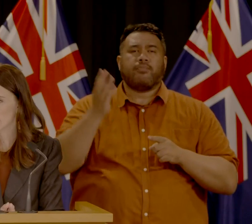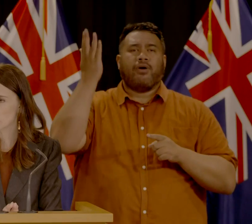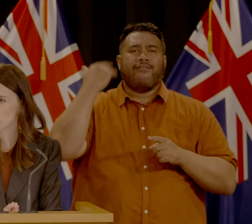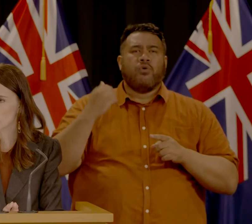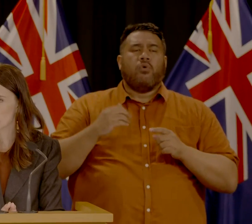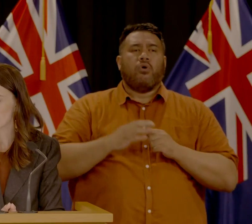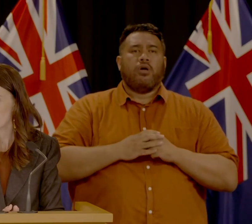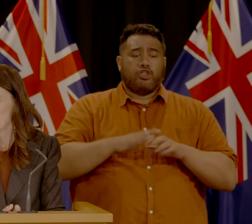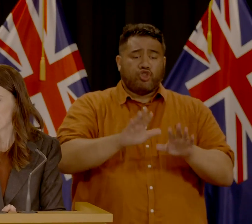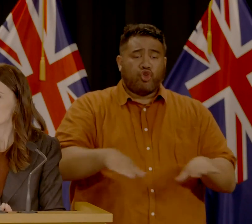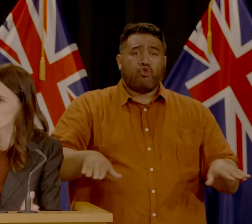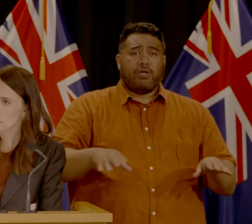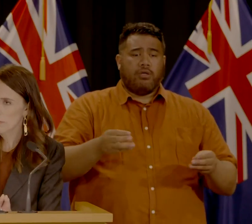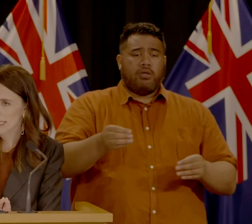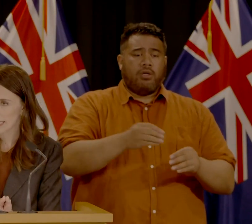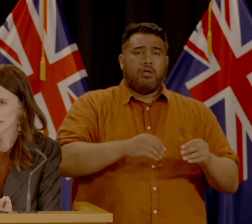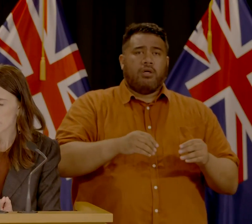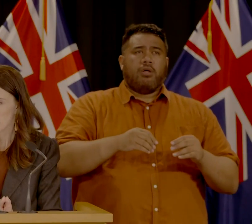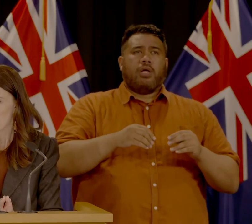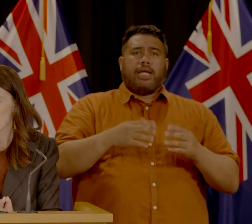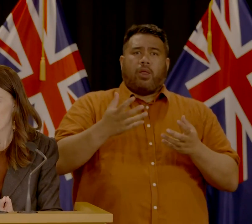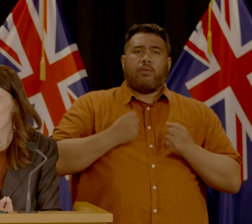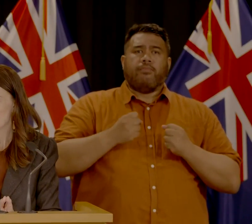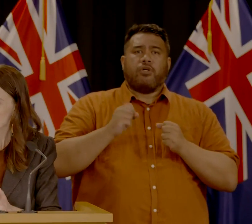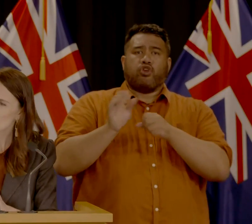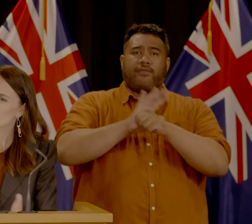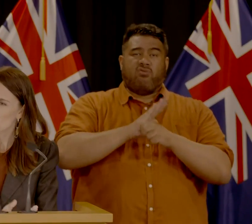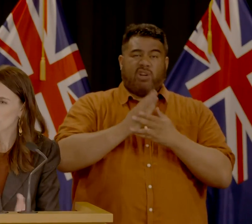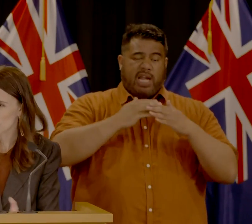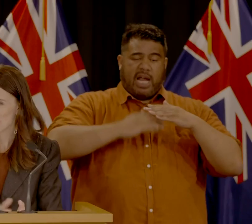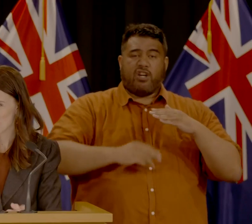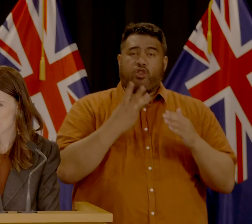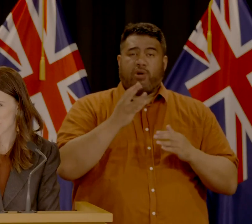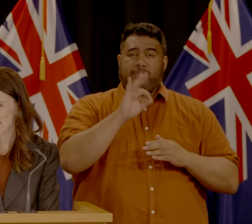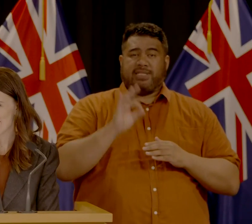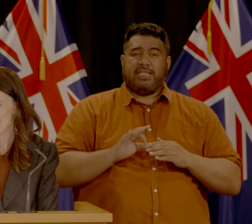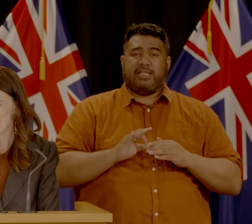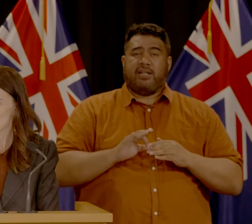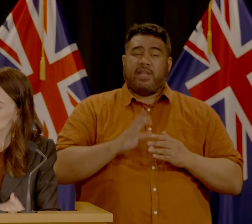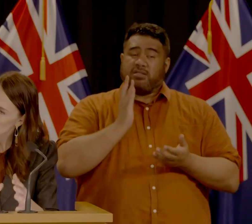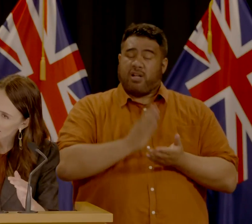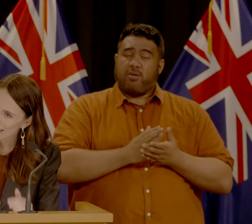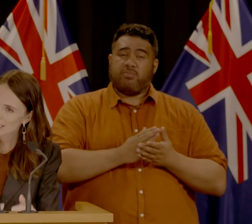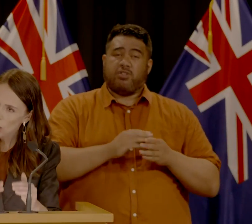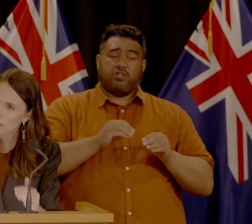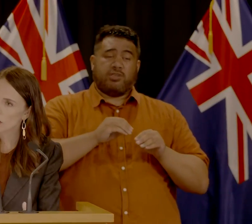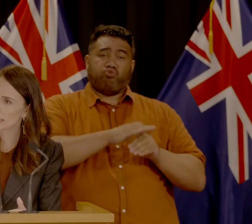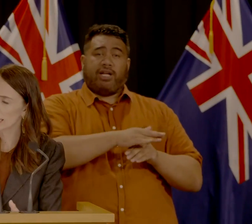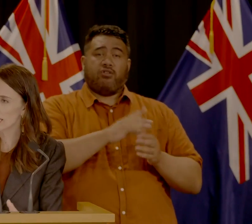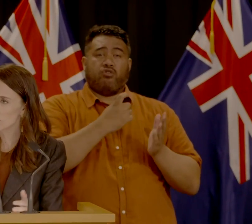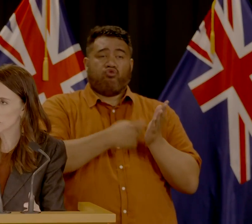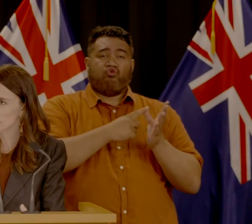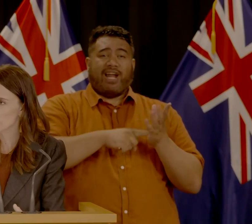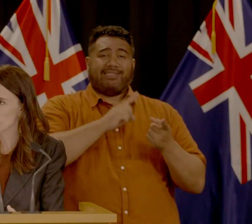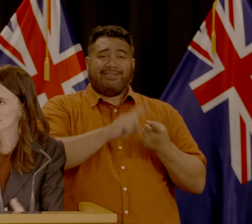rates amongst children is under 3%, and that's of recorded transmission rates. And so